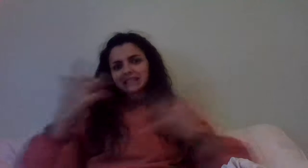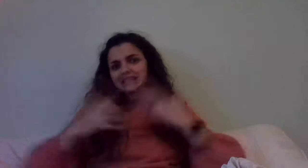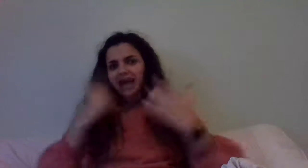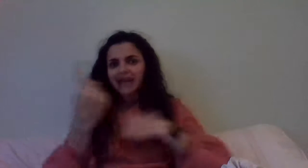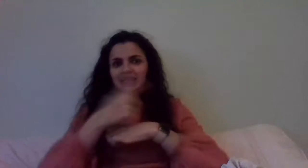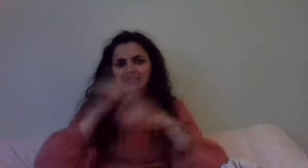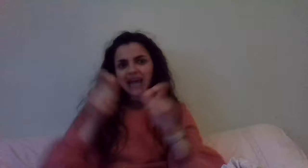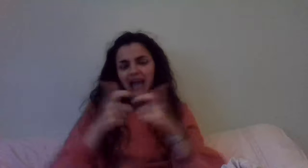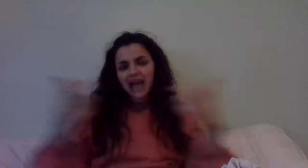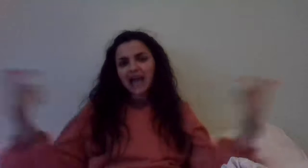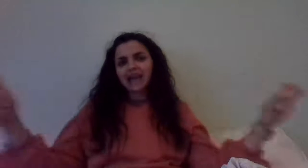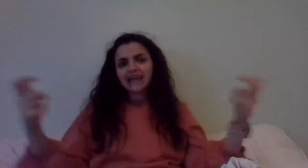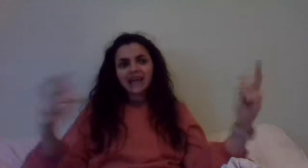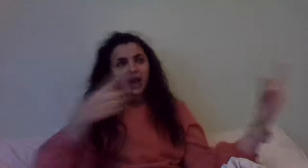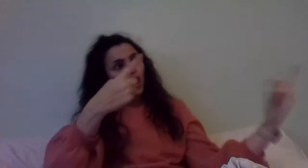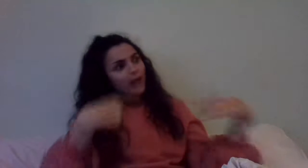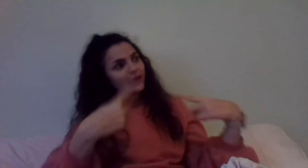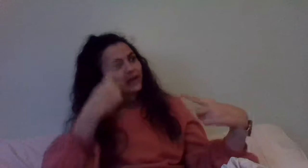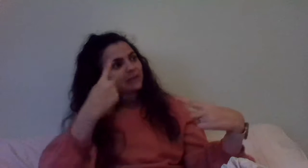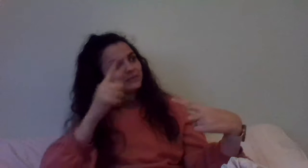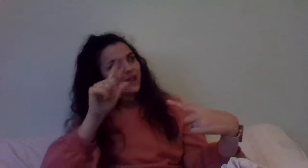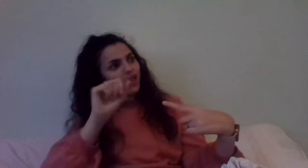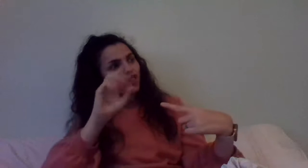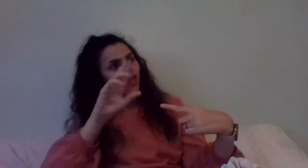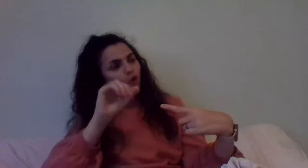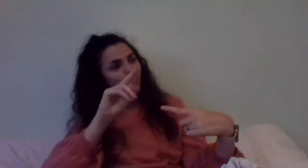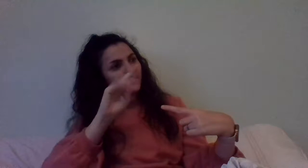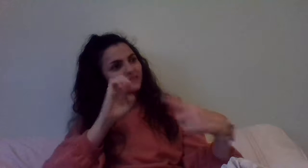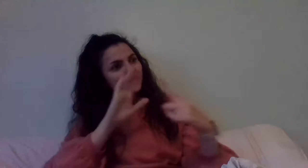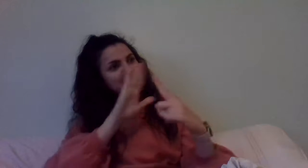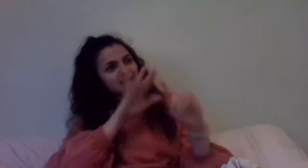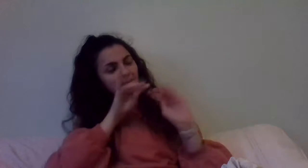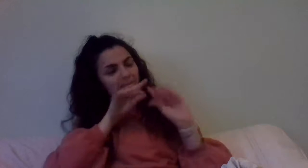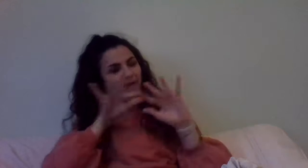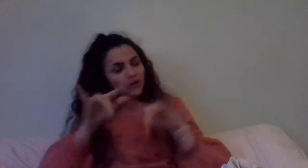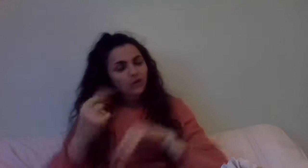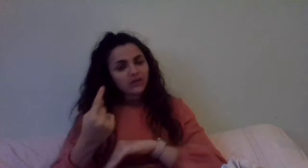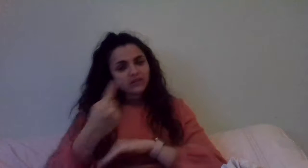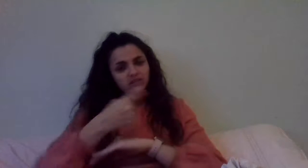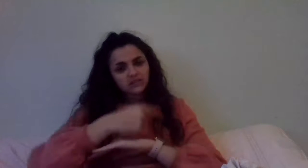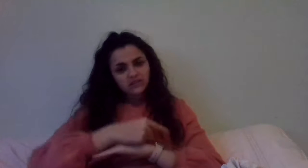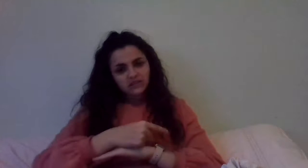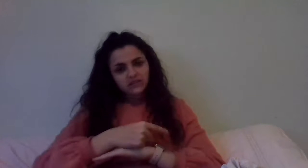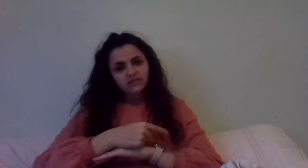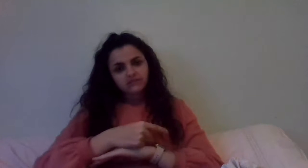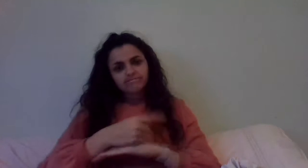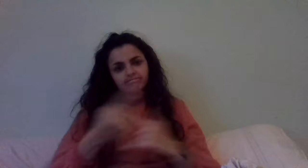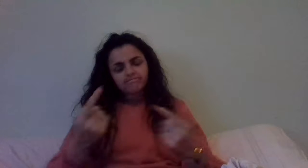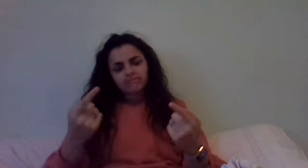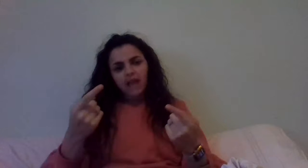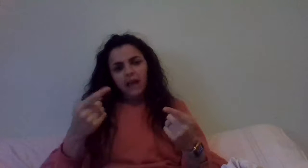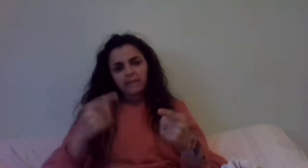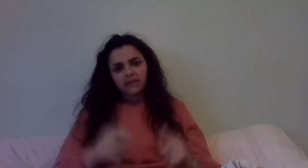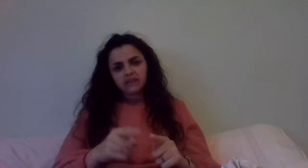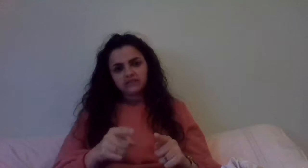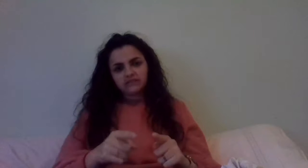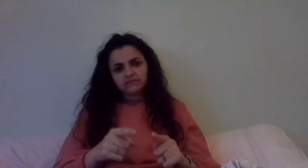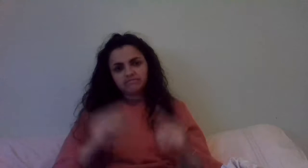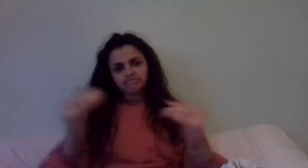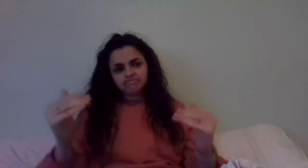of Lawrence's The Migration series, is undercut in many ways by the bombing of Pearl Harbor. So for those of you,